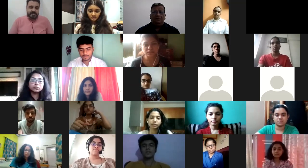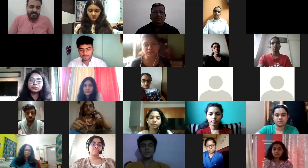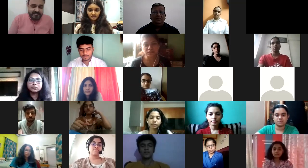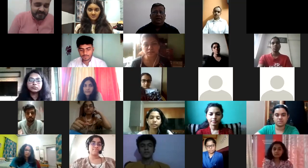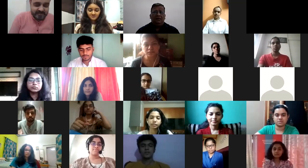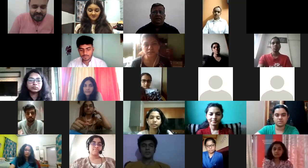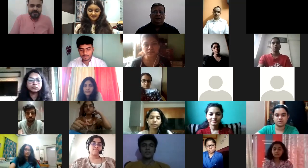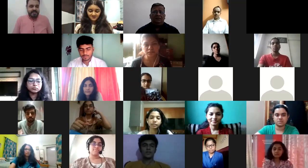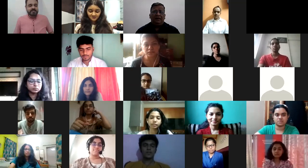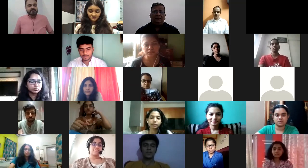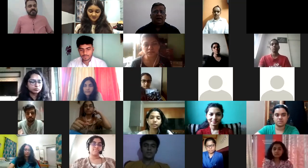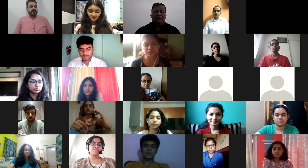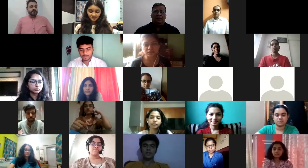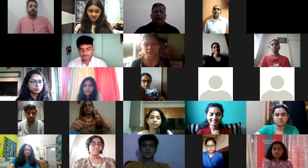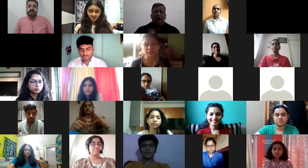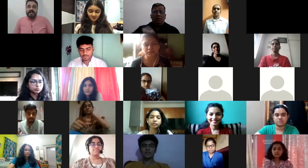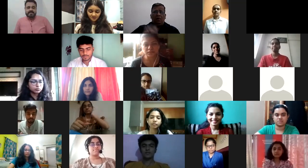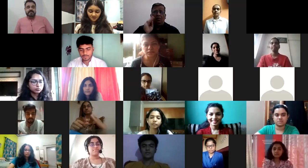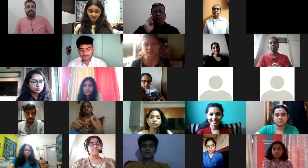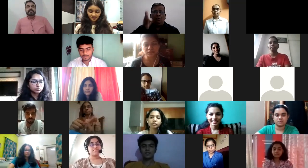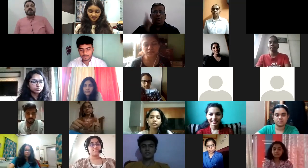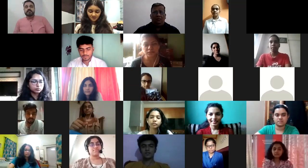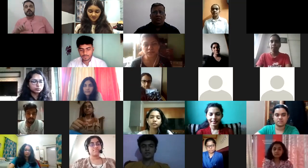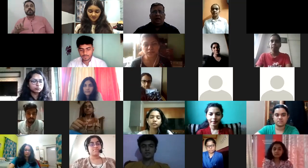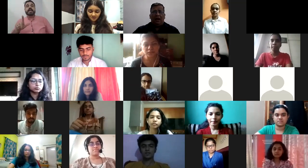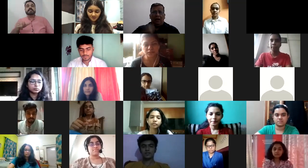it. Okay, we go to the next.